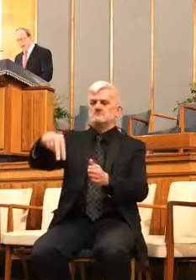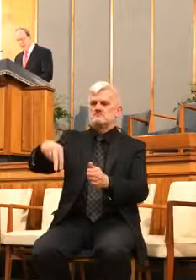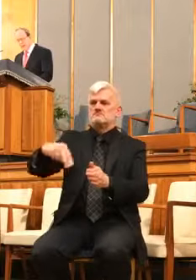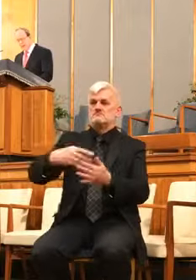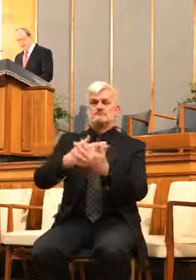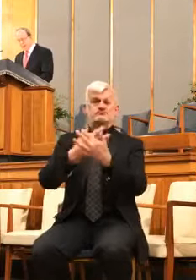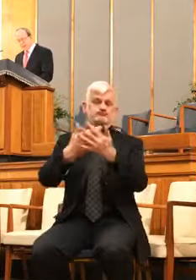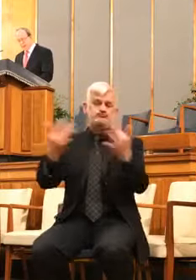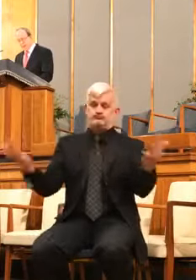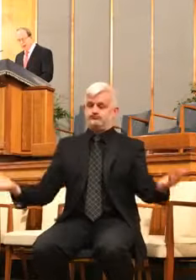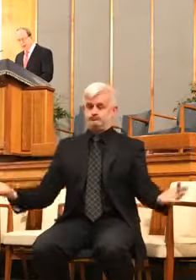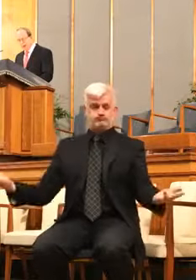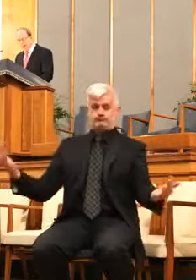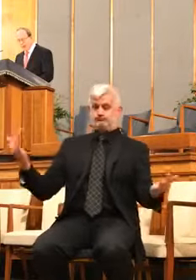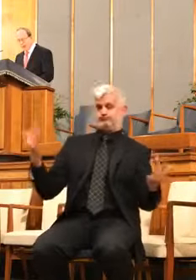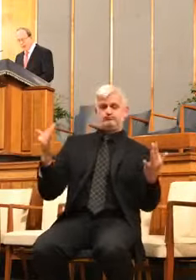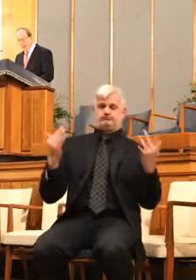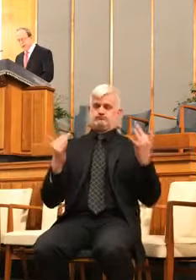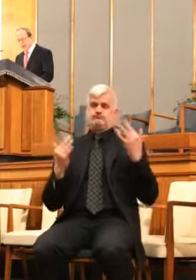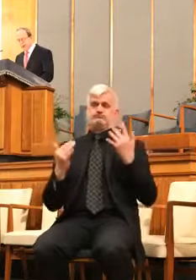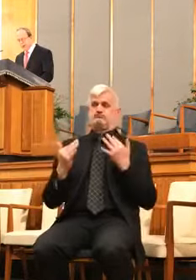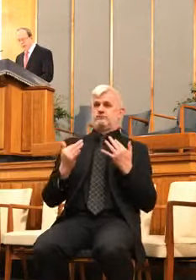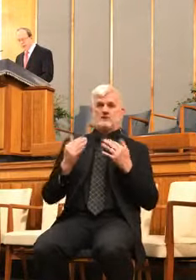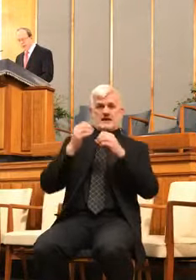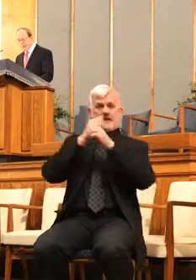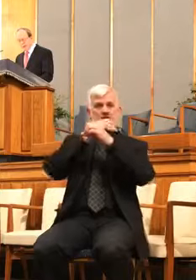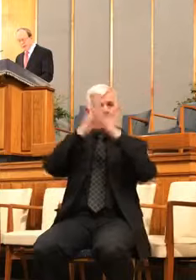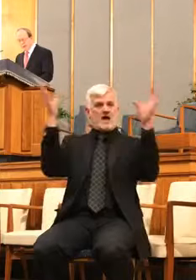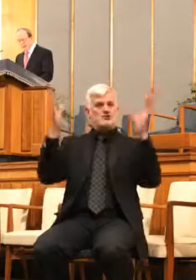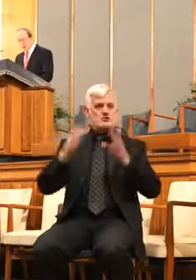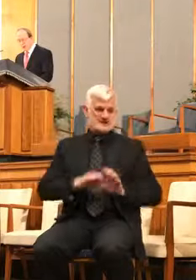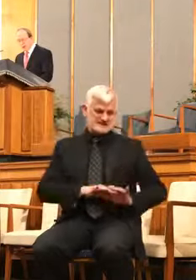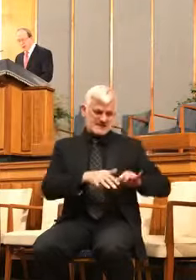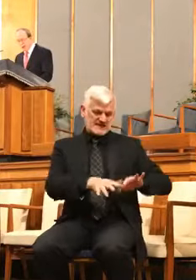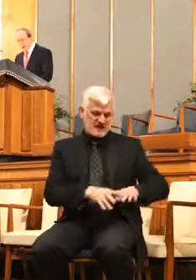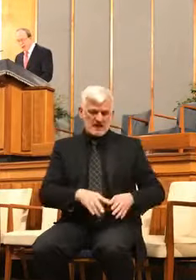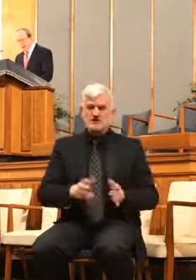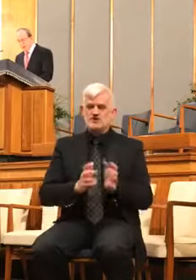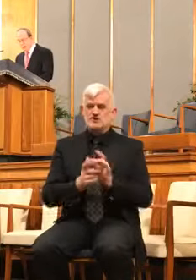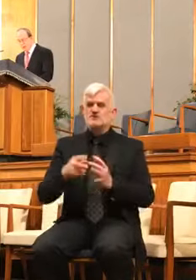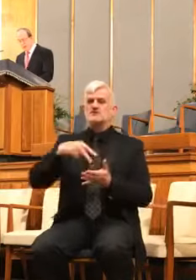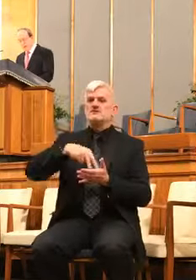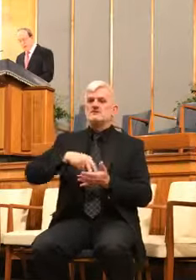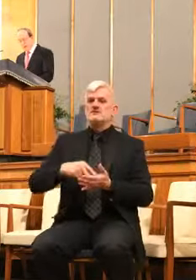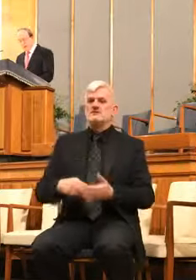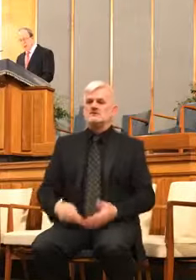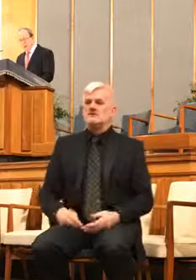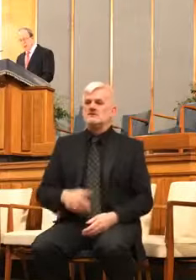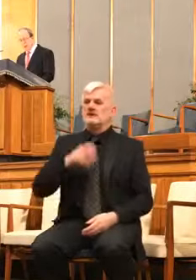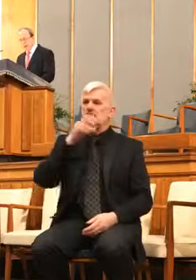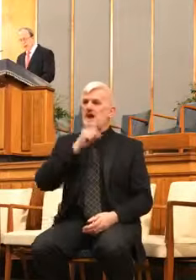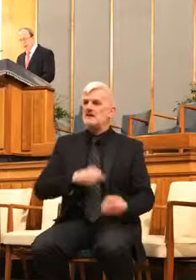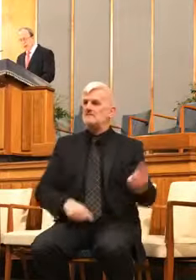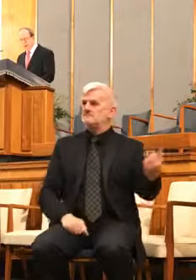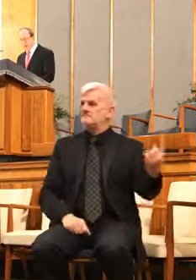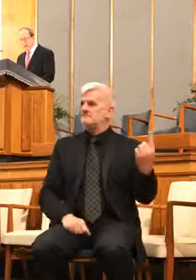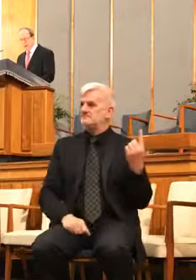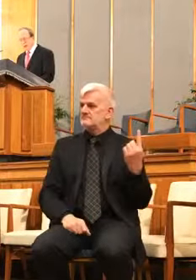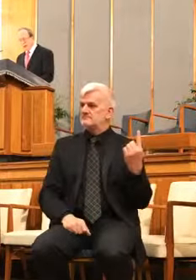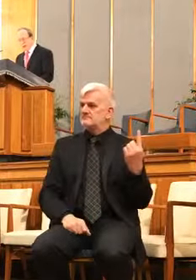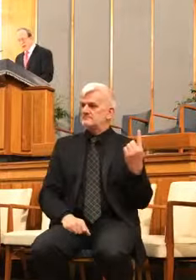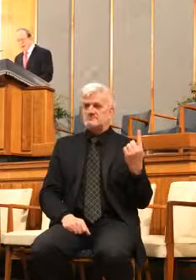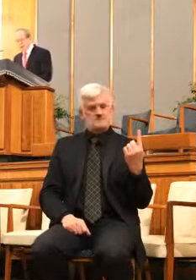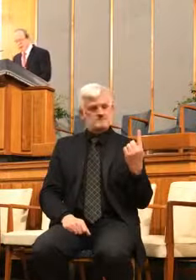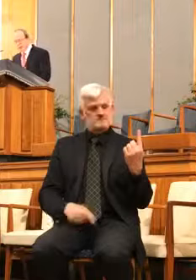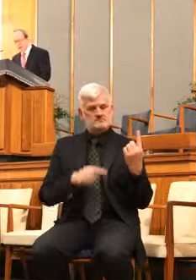him, and he was nigh unto the sea. Behold, there cometh one of the rulers of the